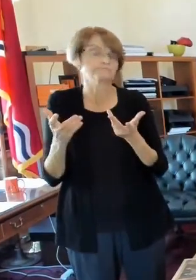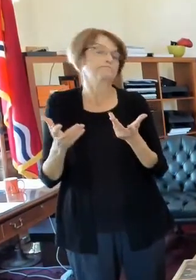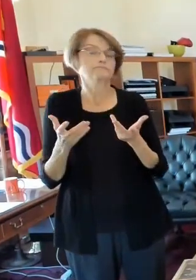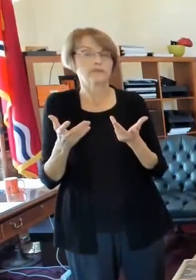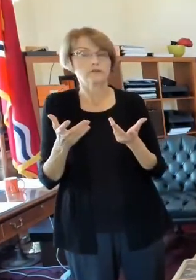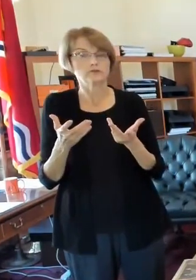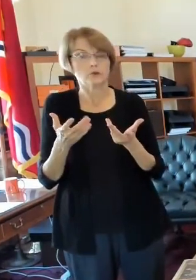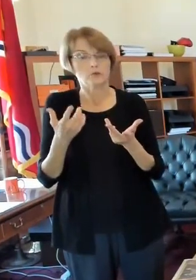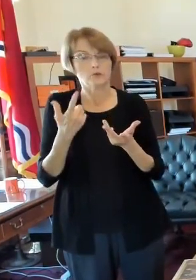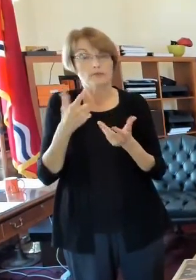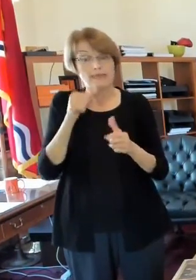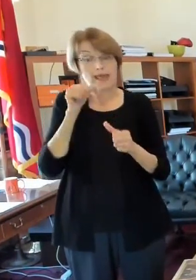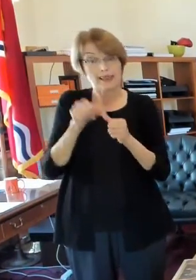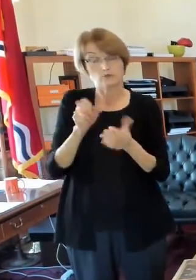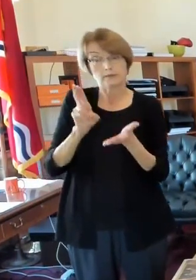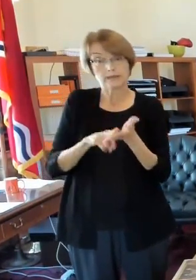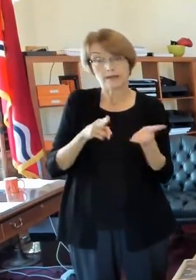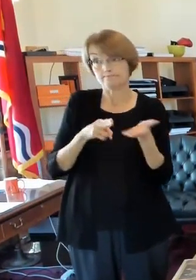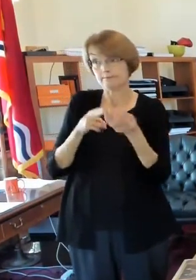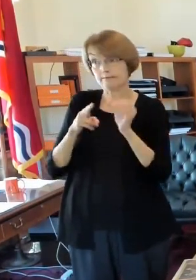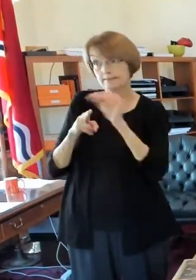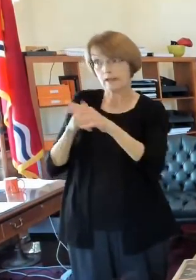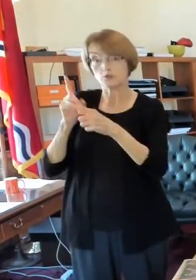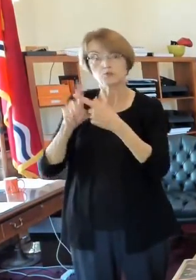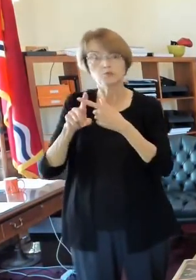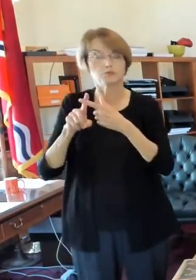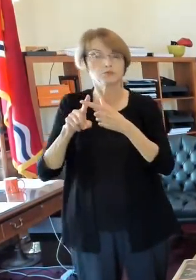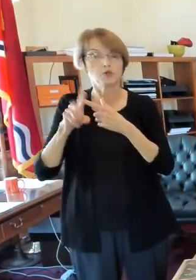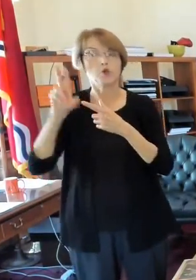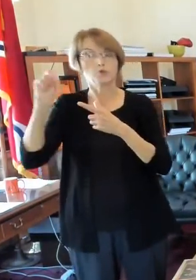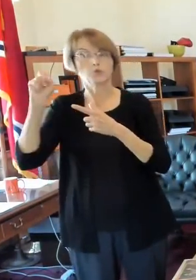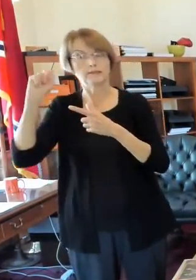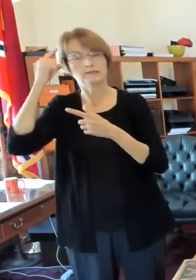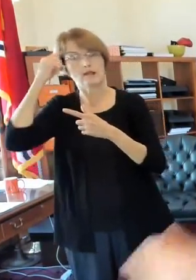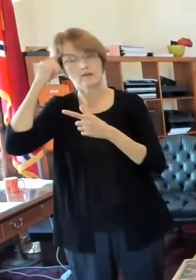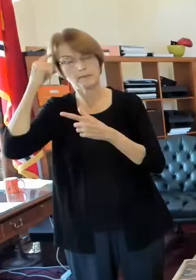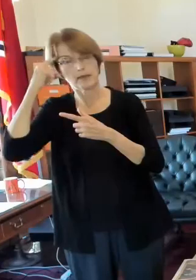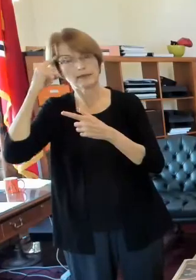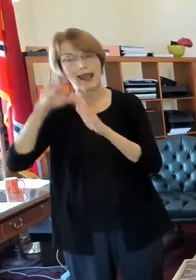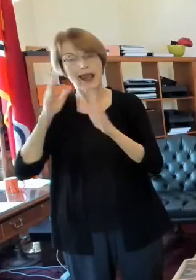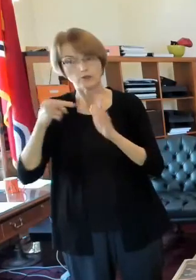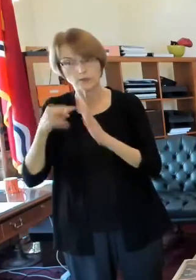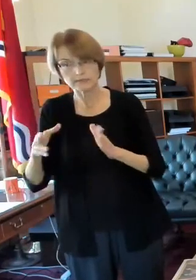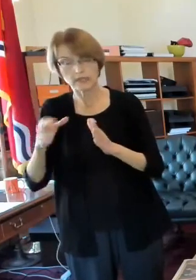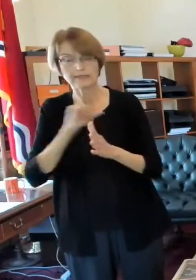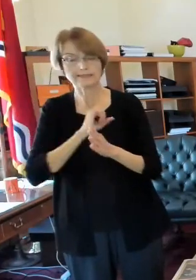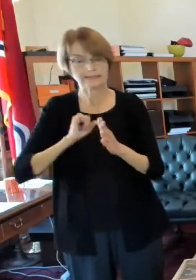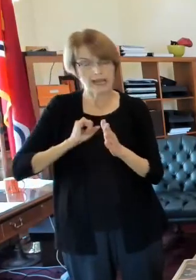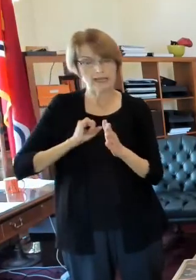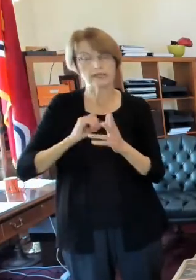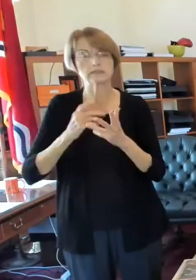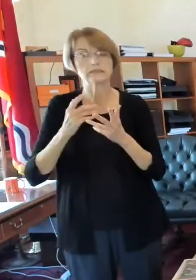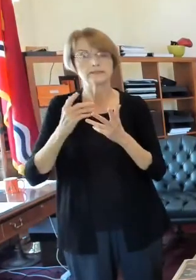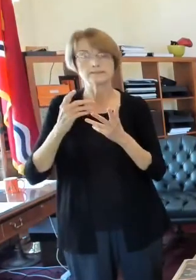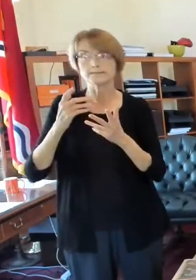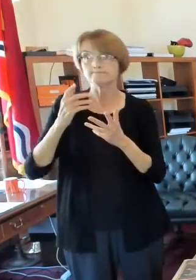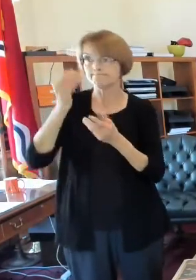and the Senate to make sure that the U.S. Post Office can support that. And